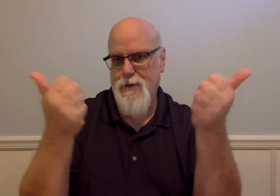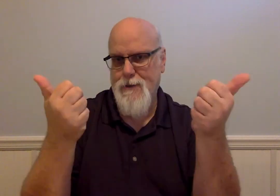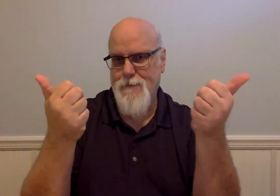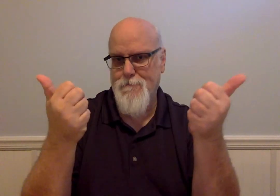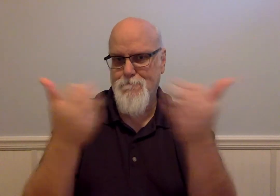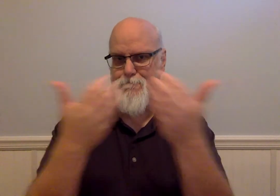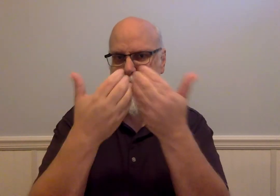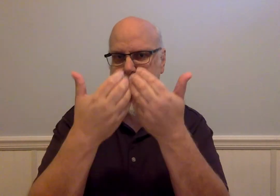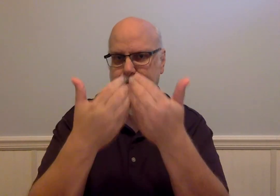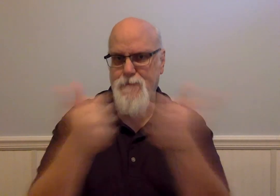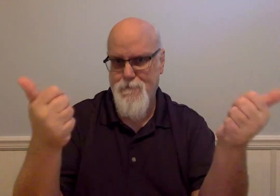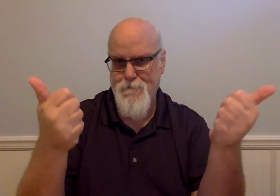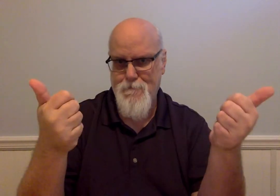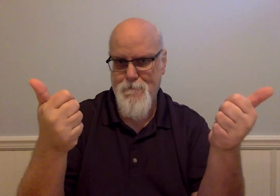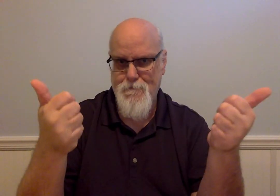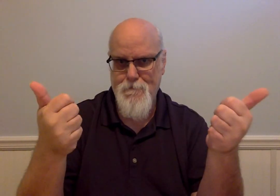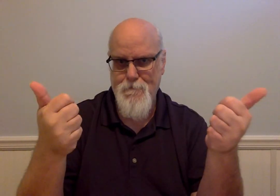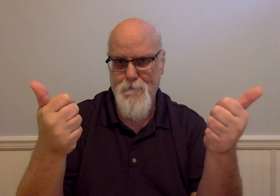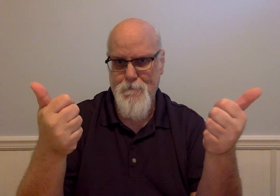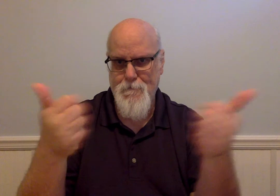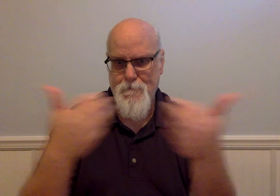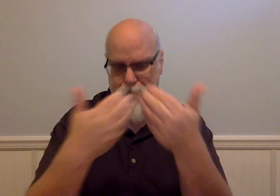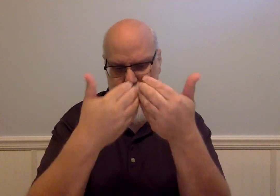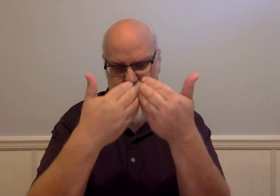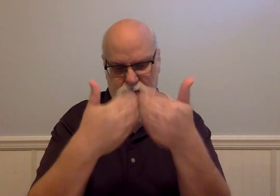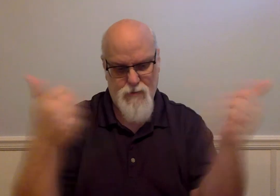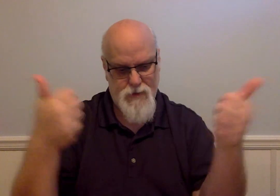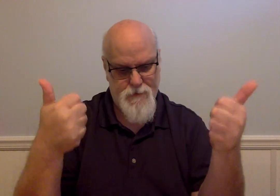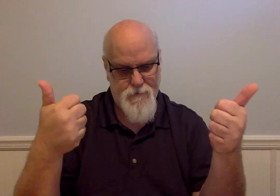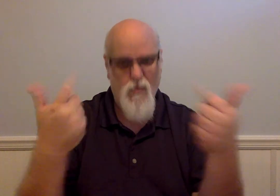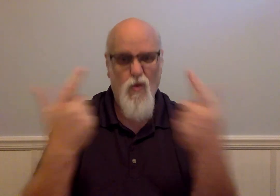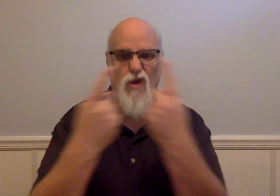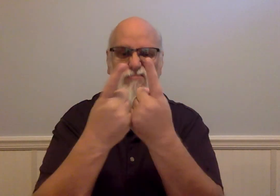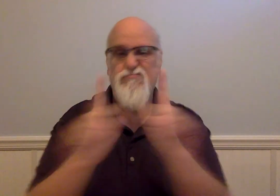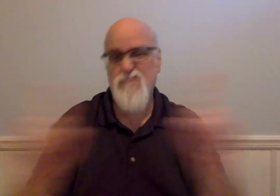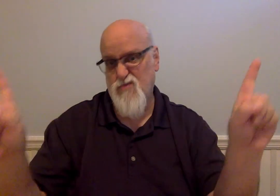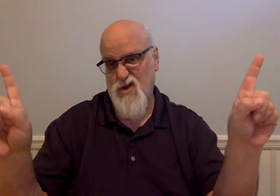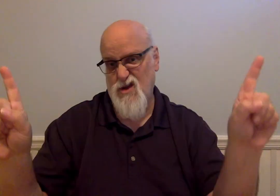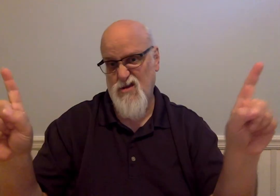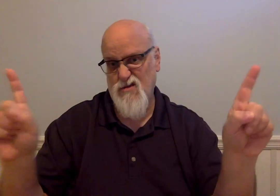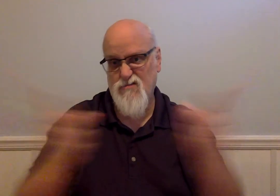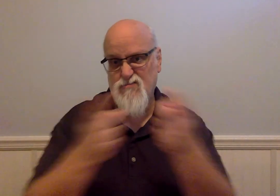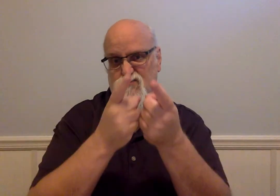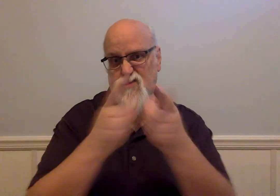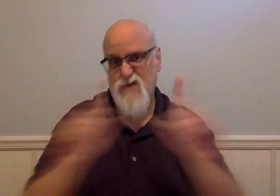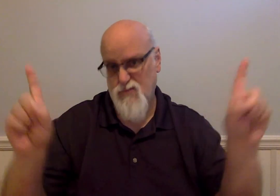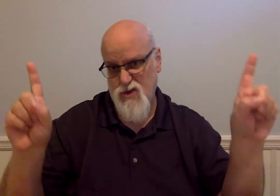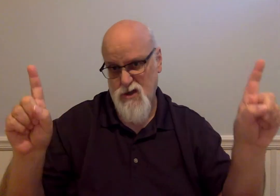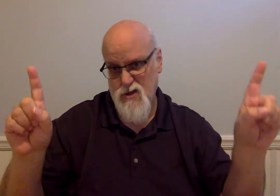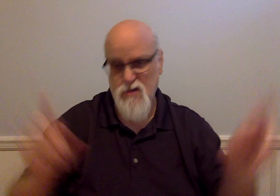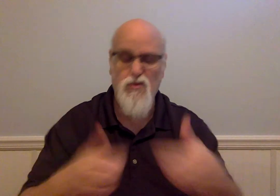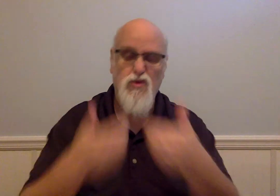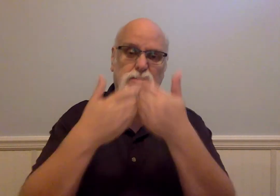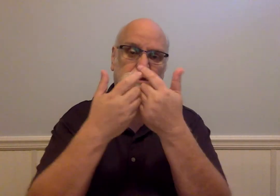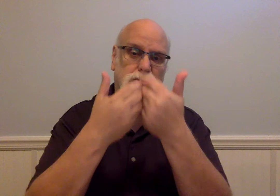To separate. You were together and now you're not. Or you could separate like that. That's